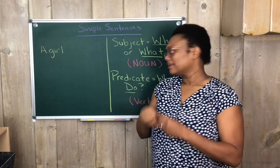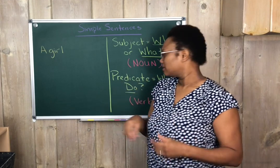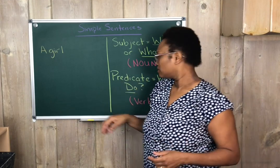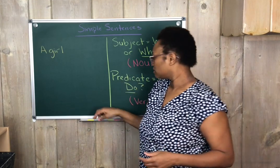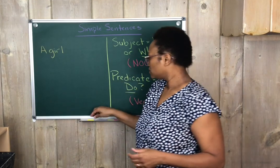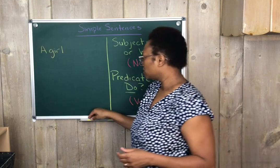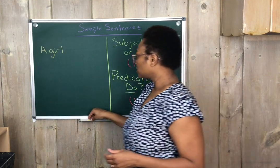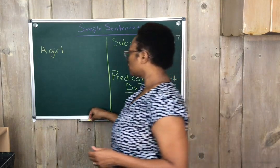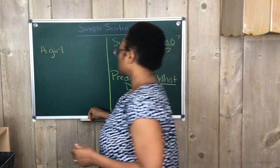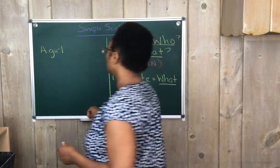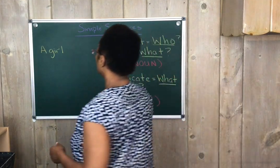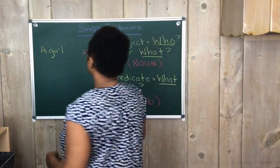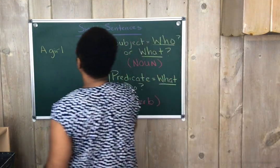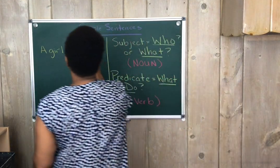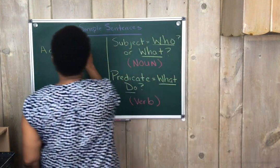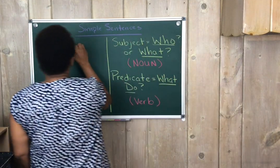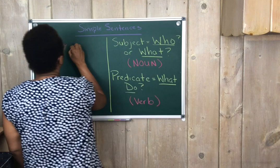So I would have to add